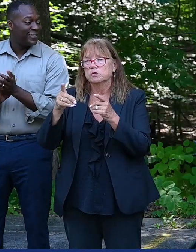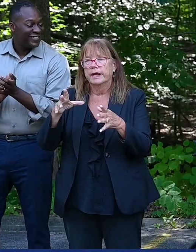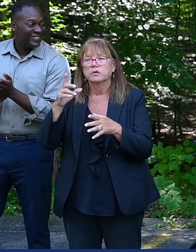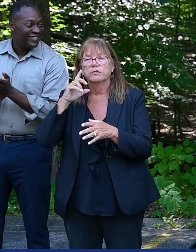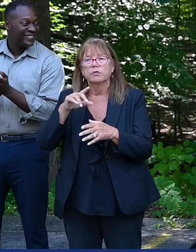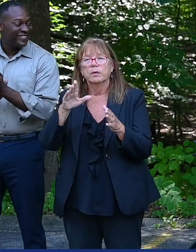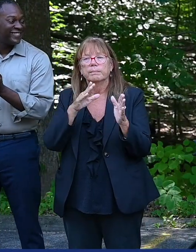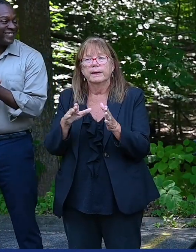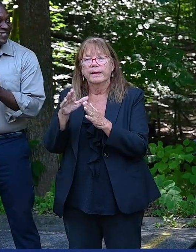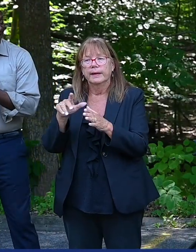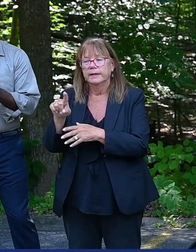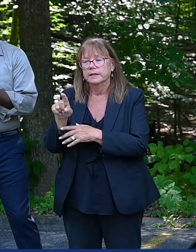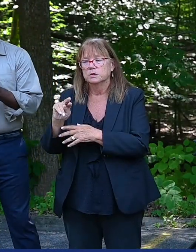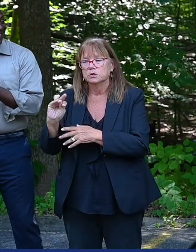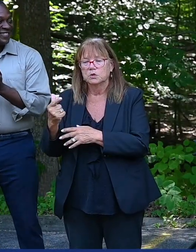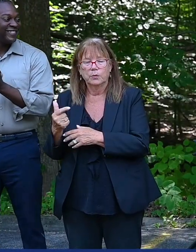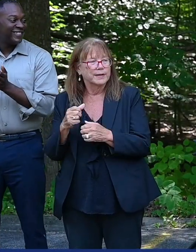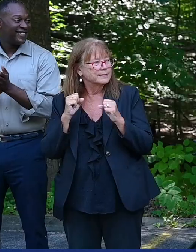Thank you.